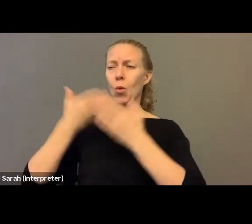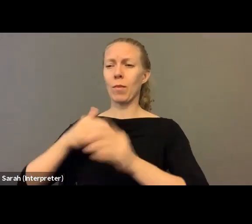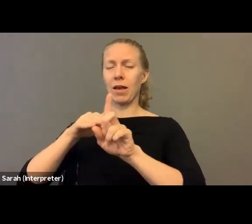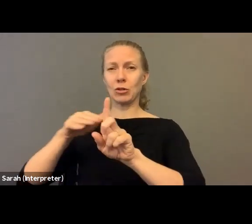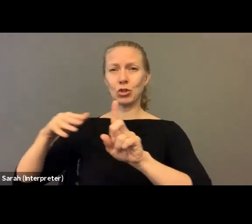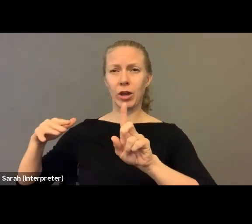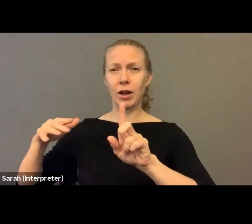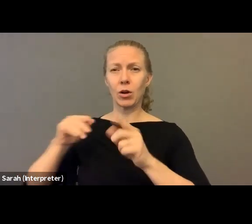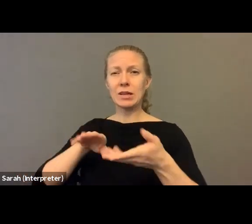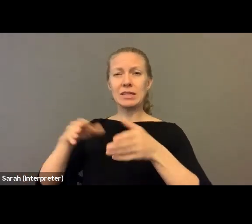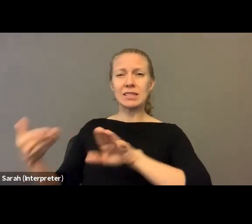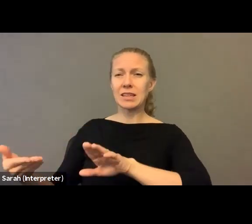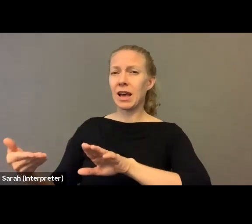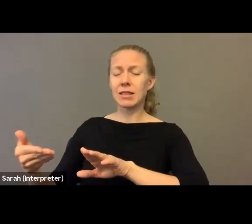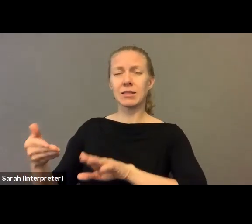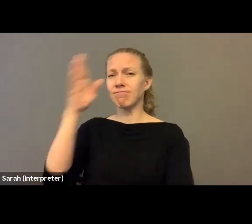relentless, indeed.